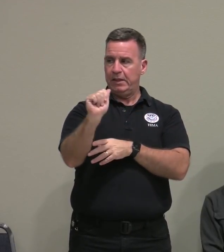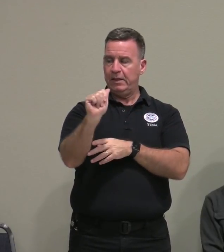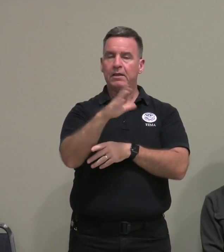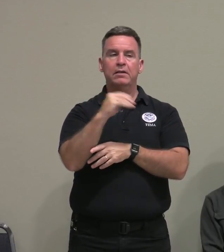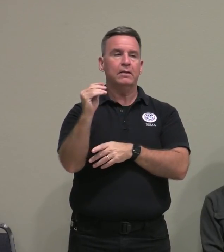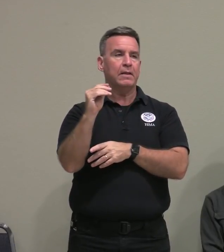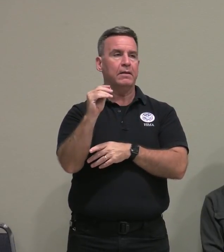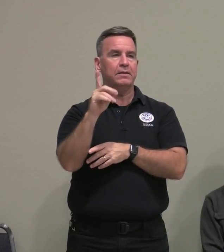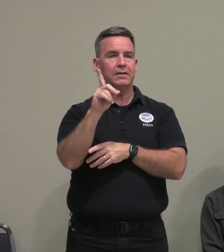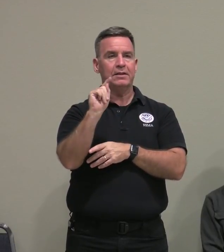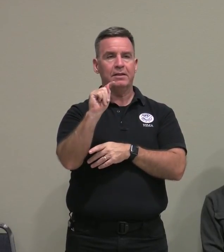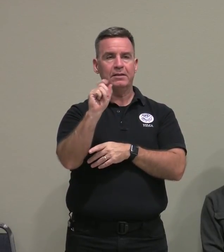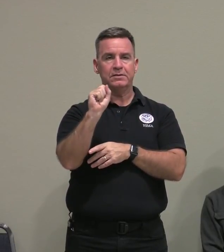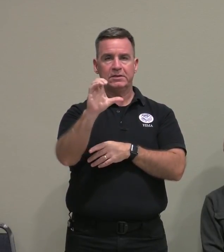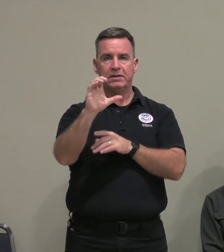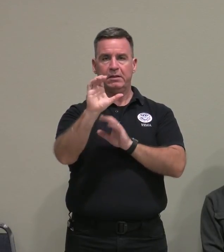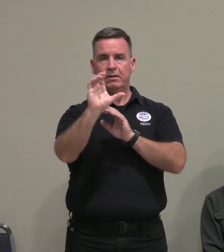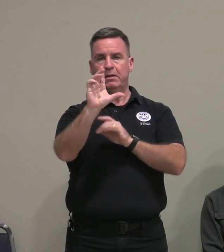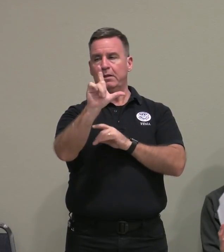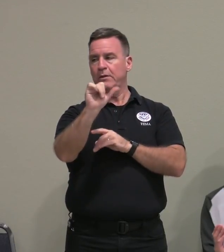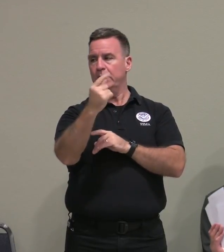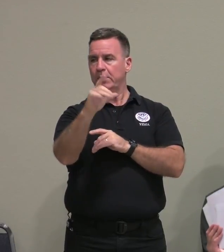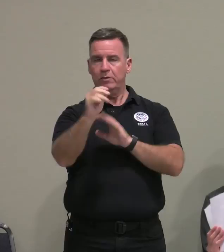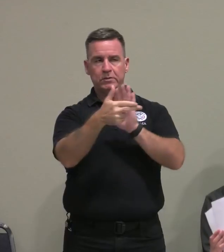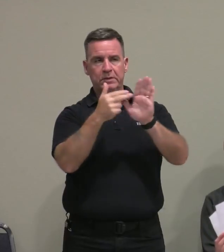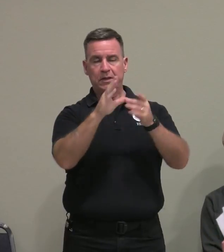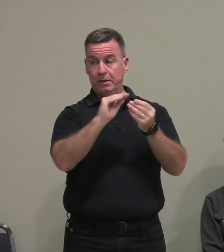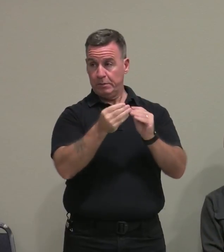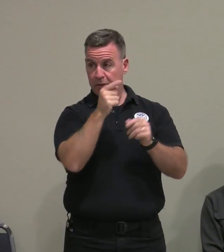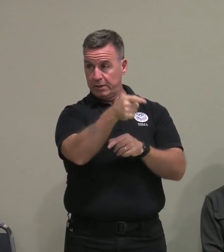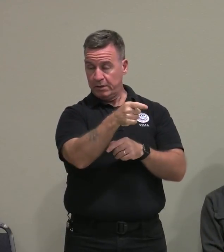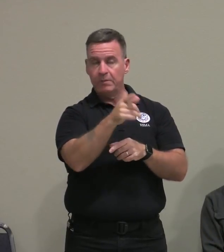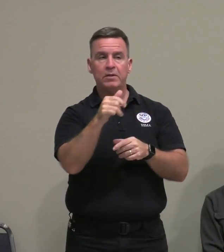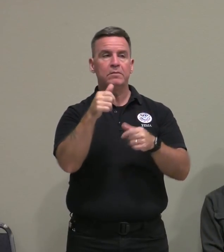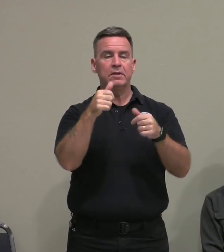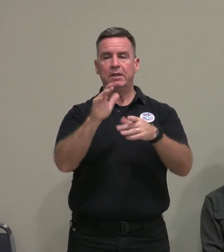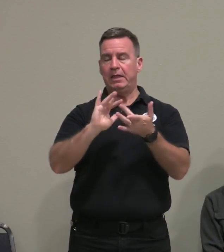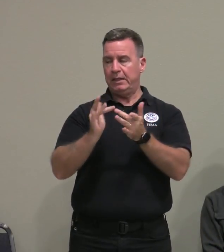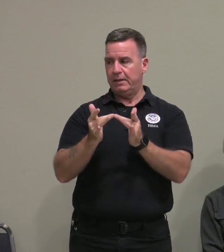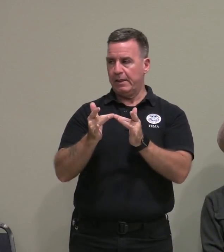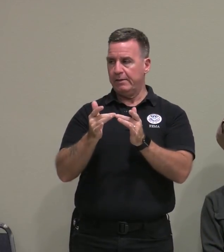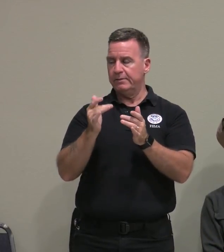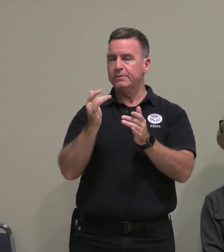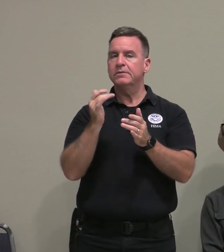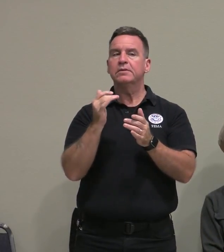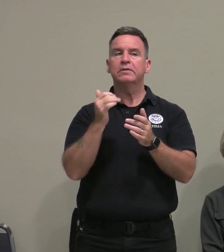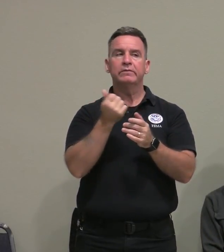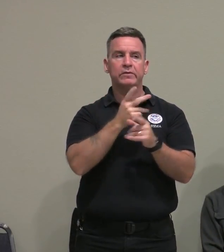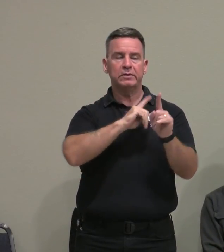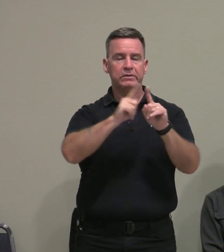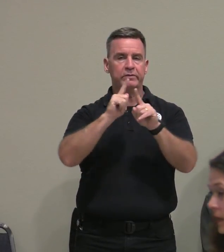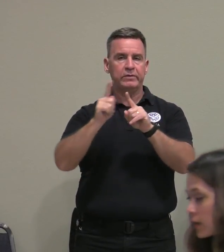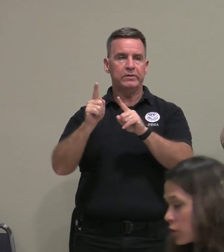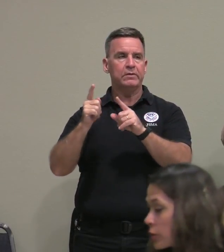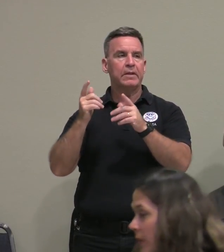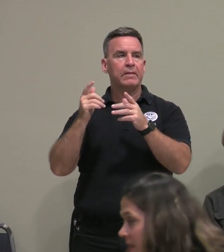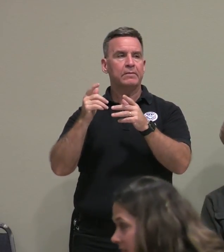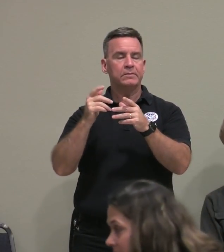DTSC logos on it. There will be a number on it. But we'll also post a hotline in a variety of different